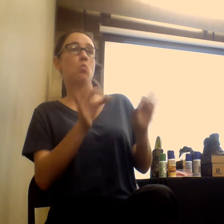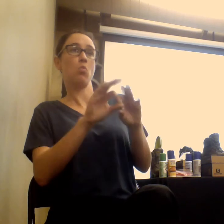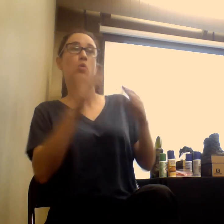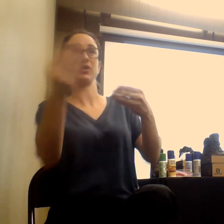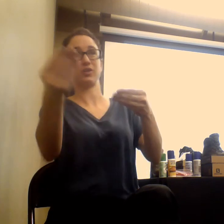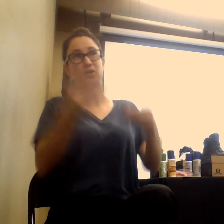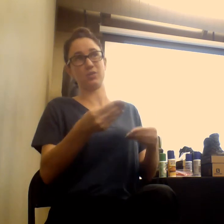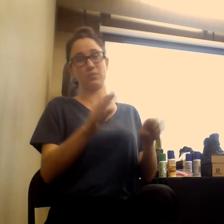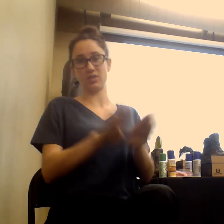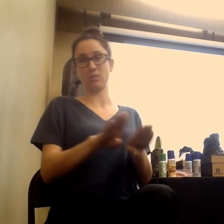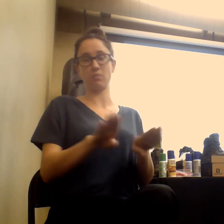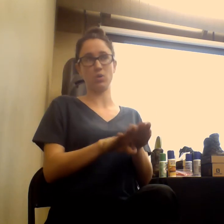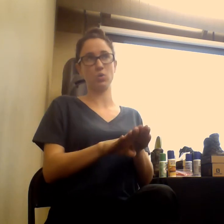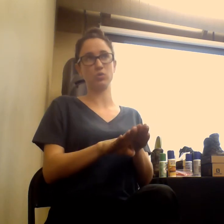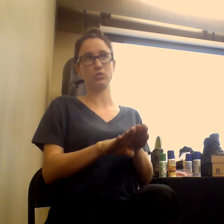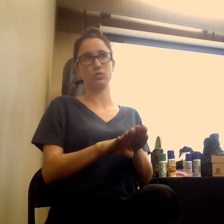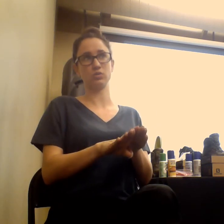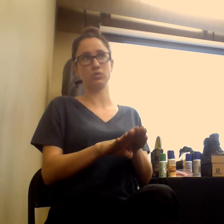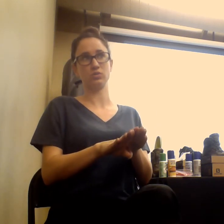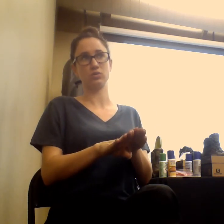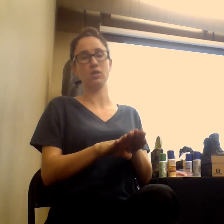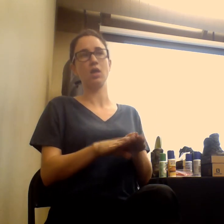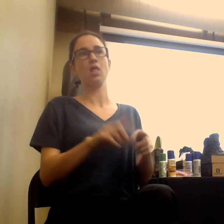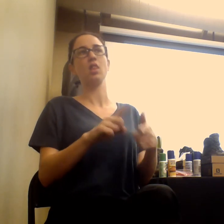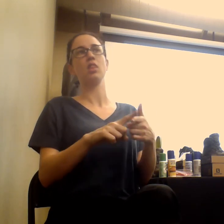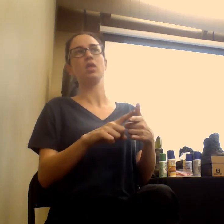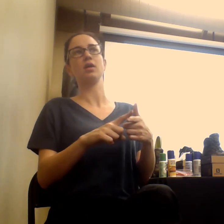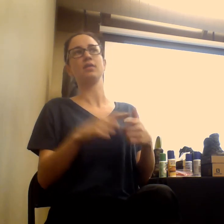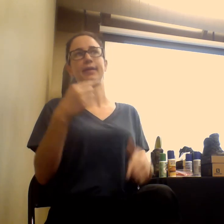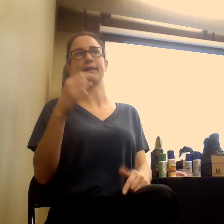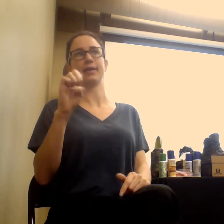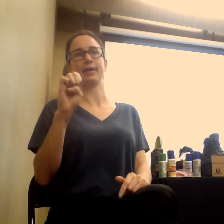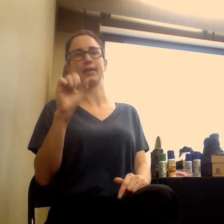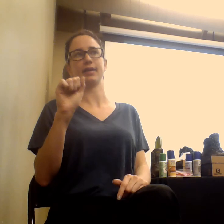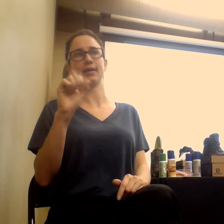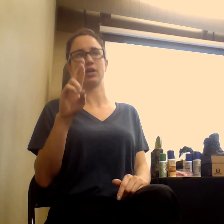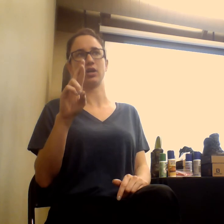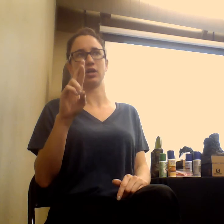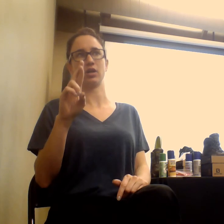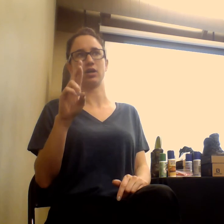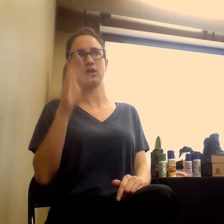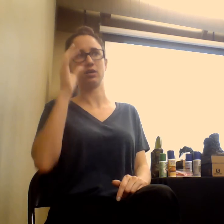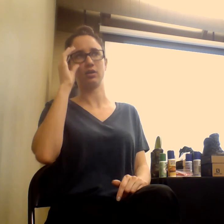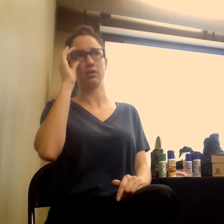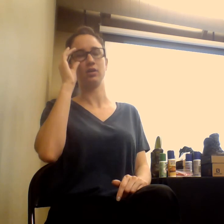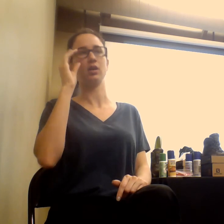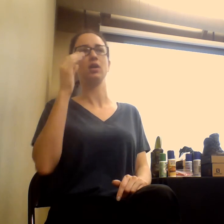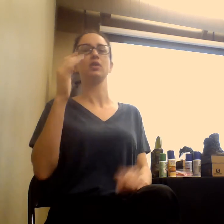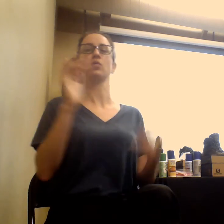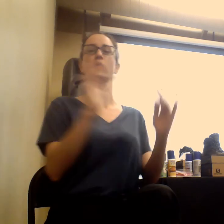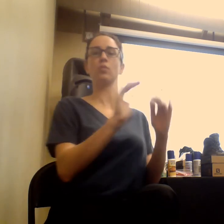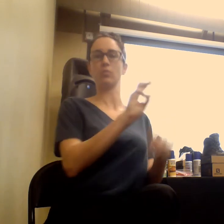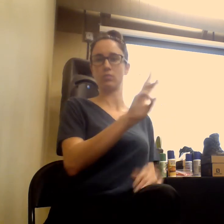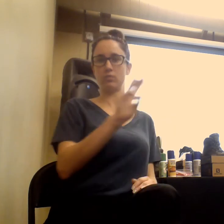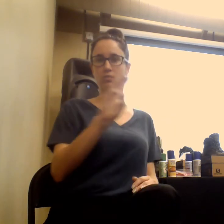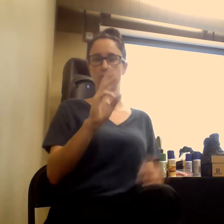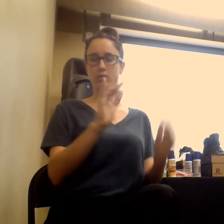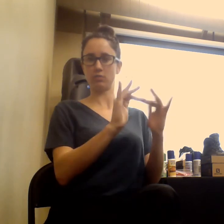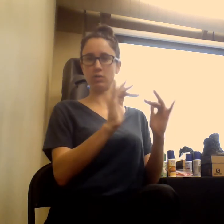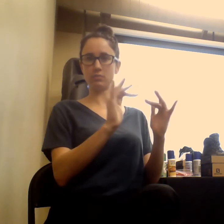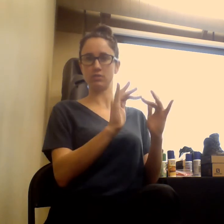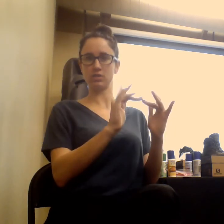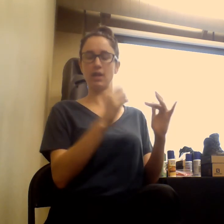there's a gear element that's there when you register. It says what gear is necessary. It says, Okay.